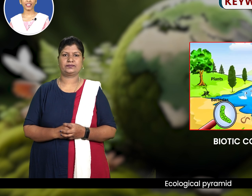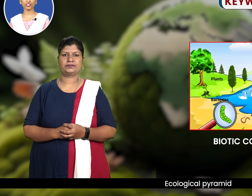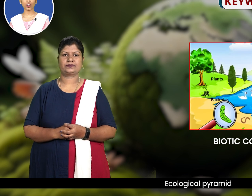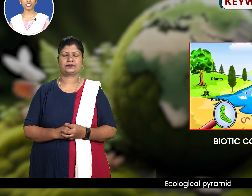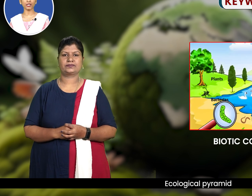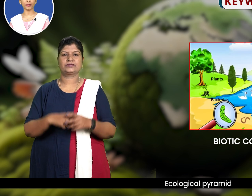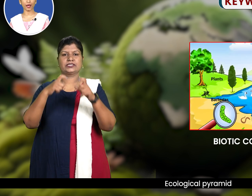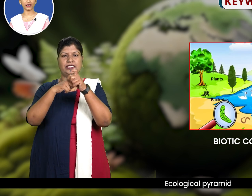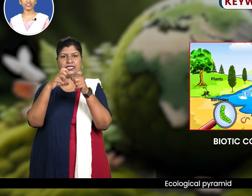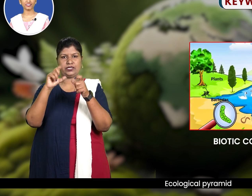ecological pyramid,